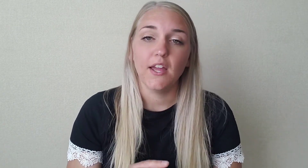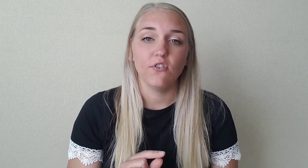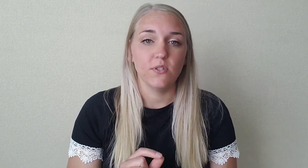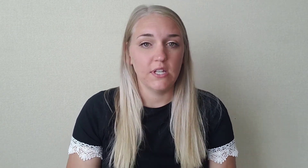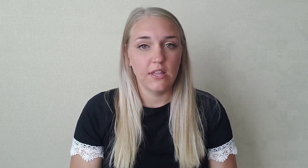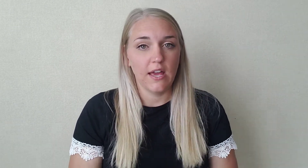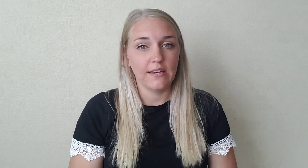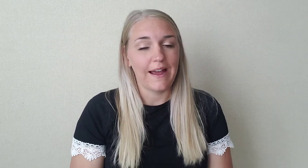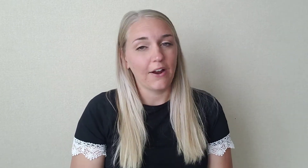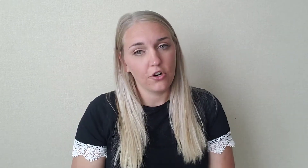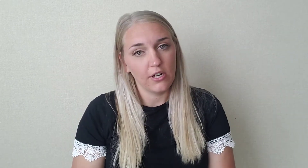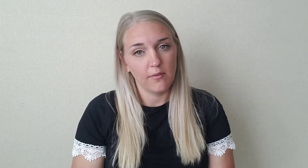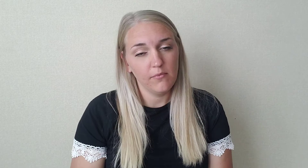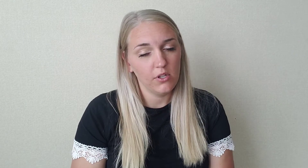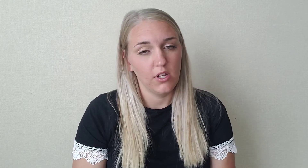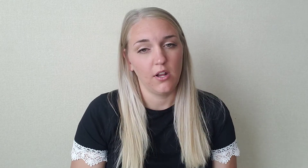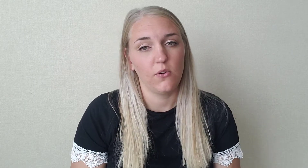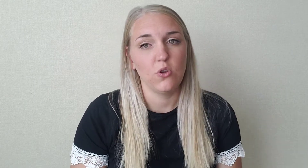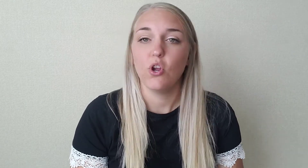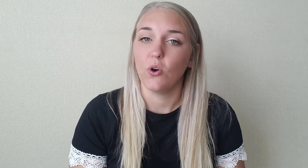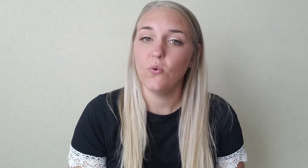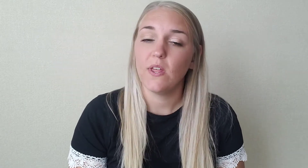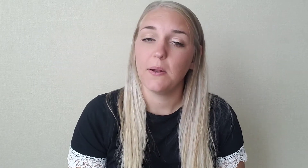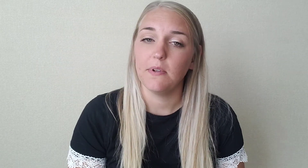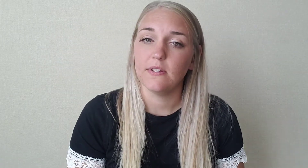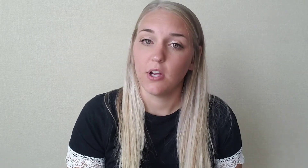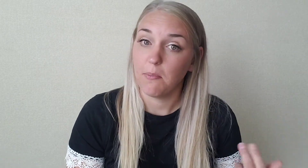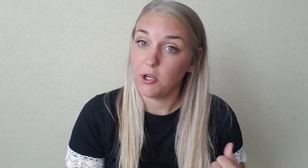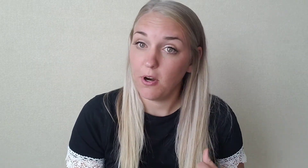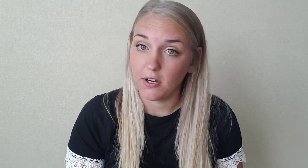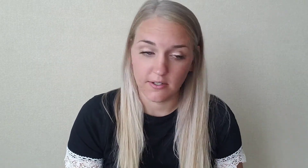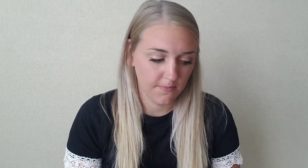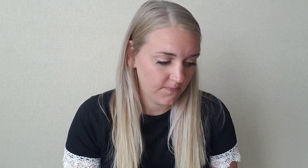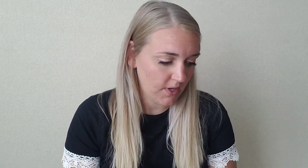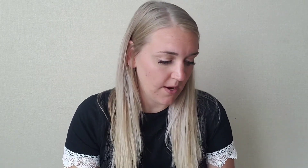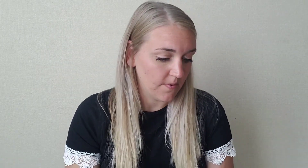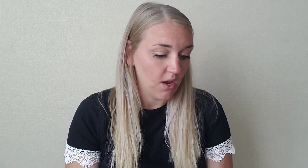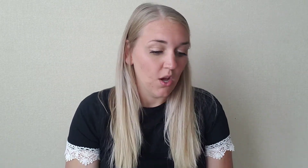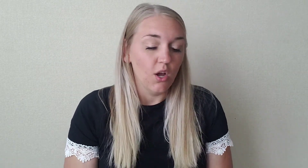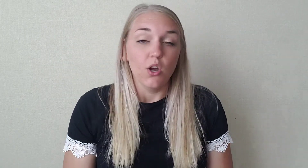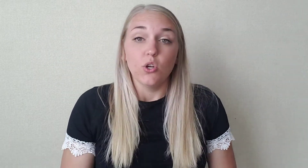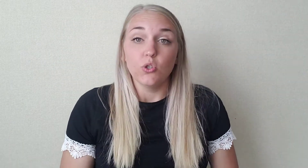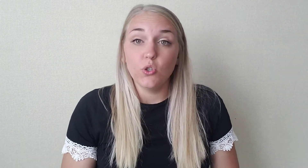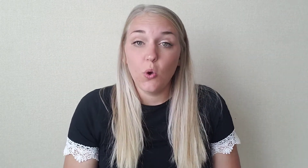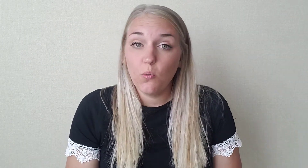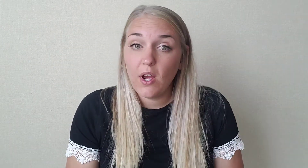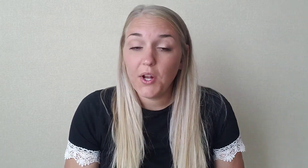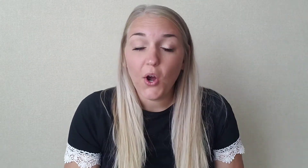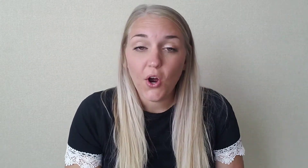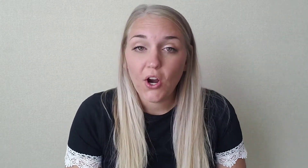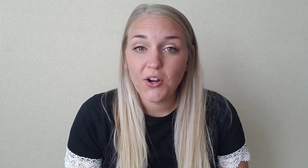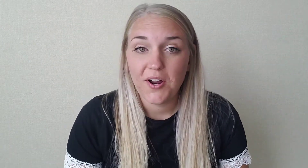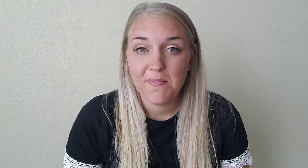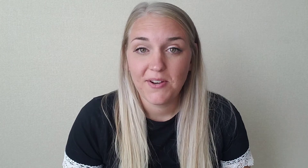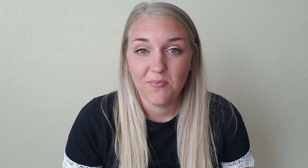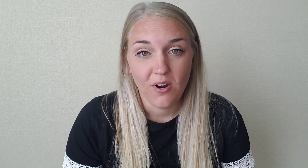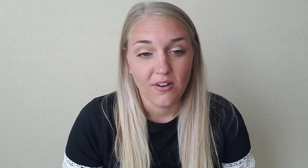you see that acronym, now you know that it means non-manual markers. Okay, so what are non-manual